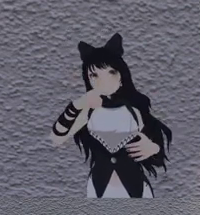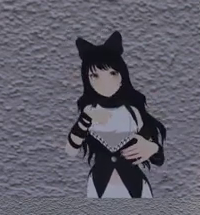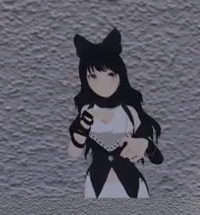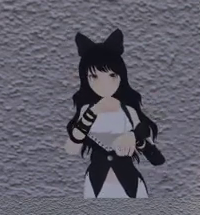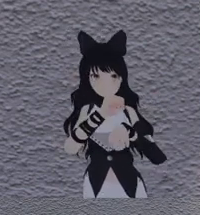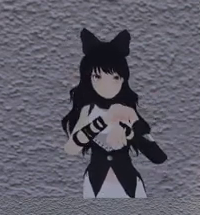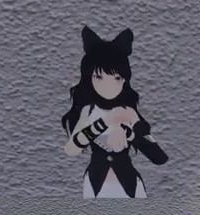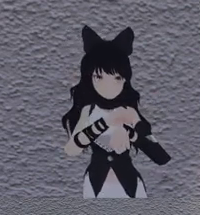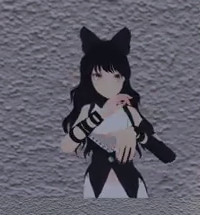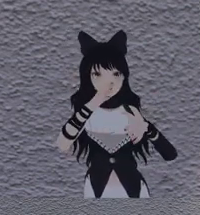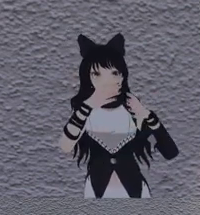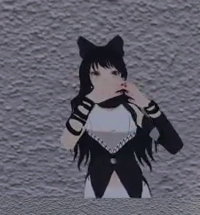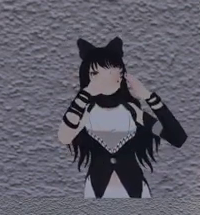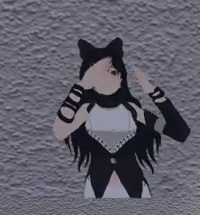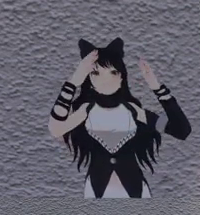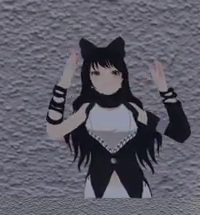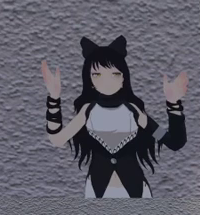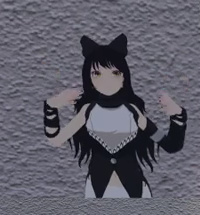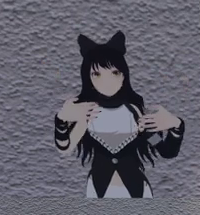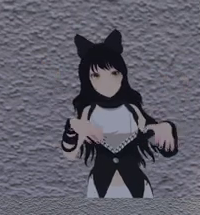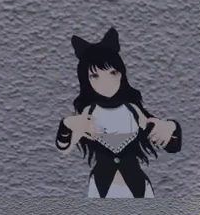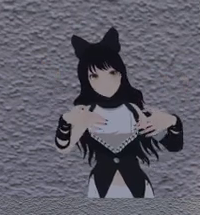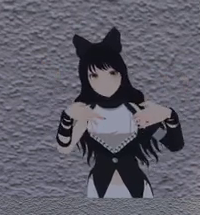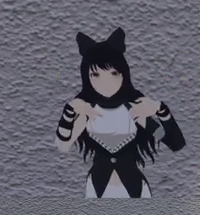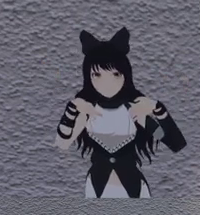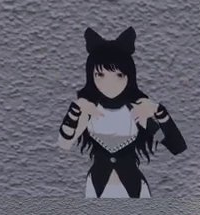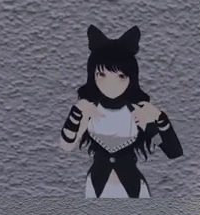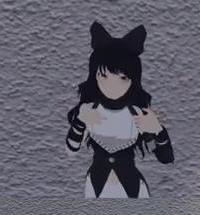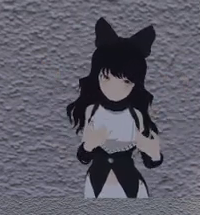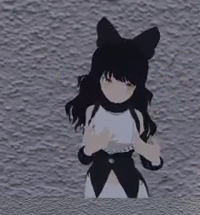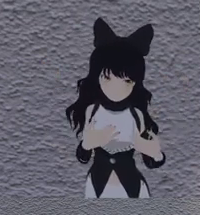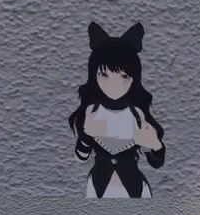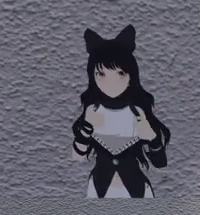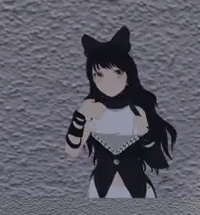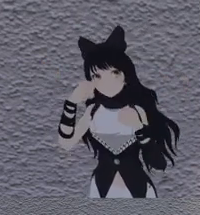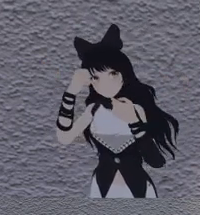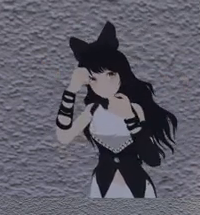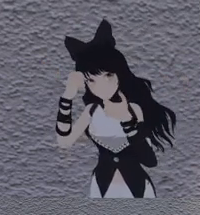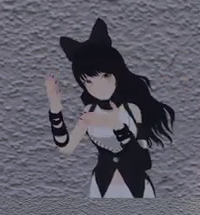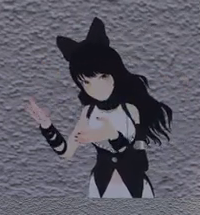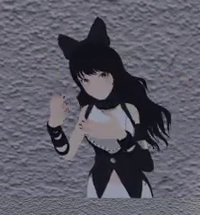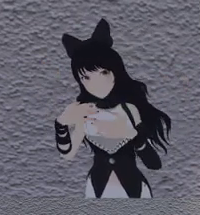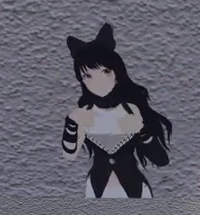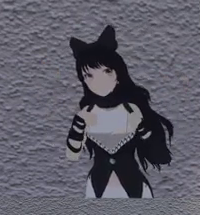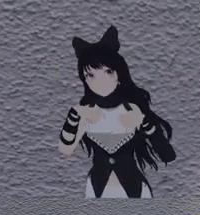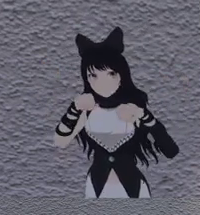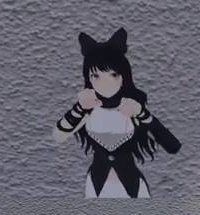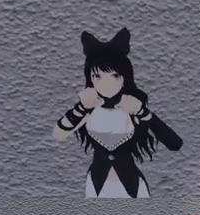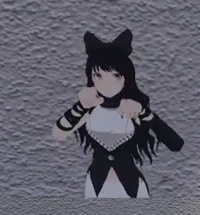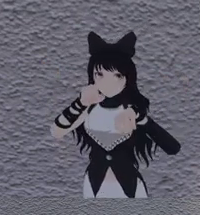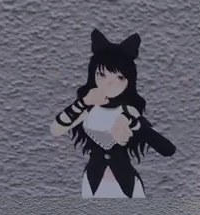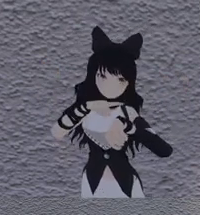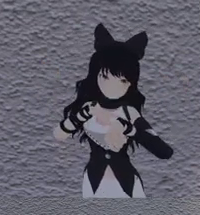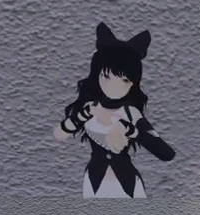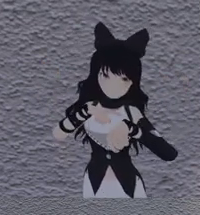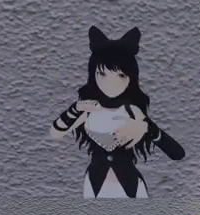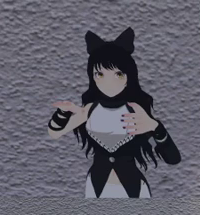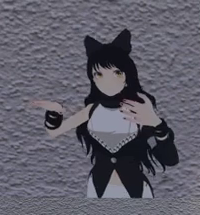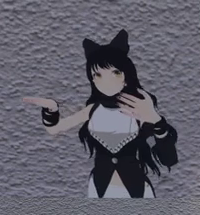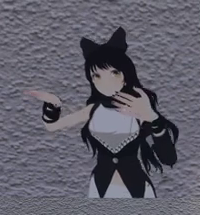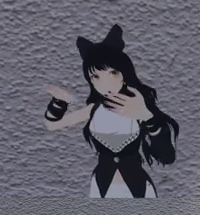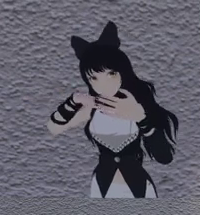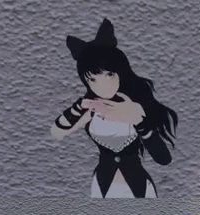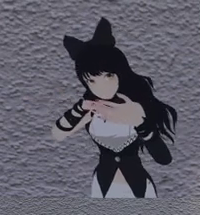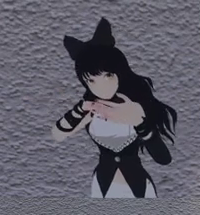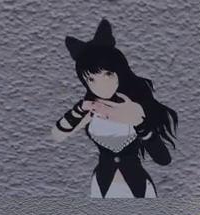break. That's like I'm working for a long time. I'm really tired. Oh goodness, and I let my boss know,